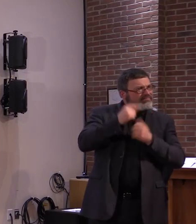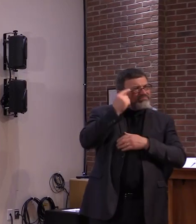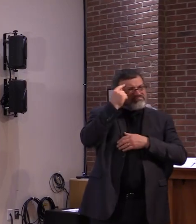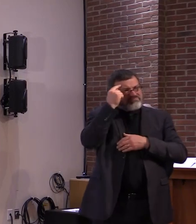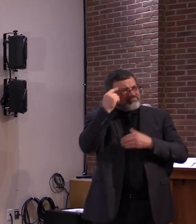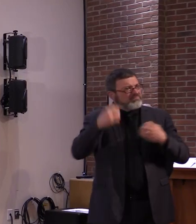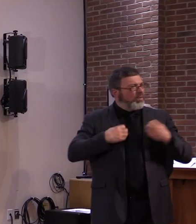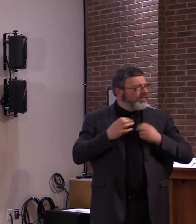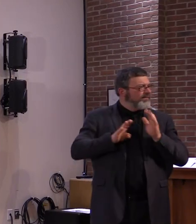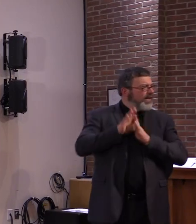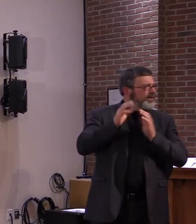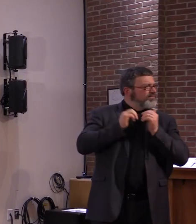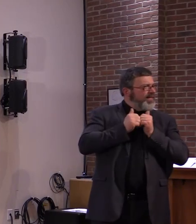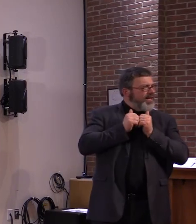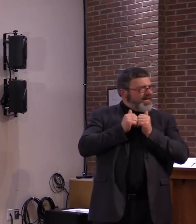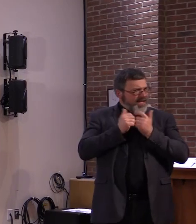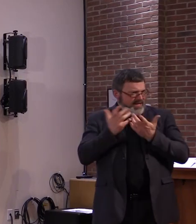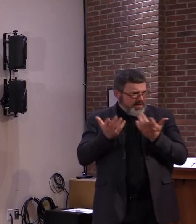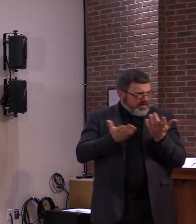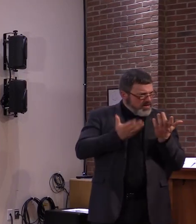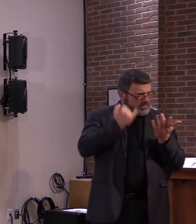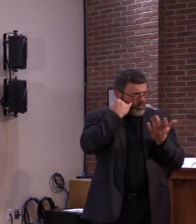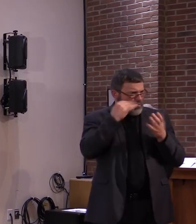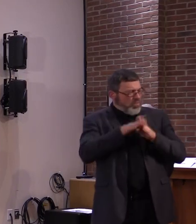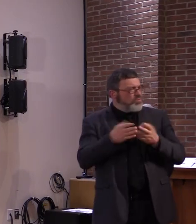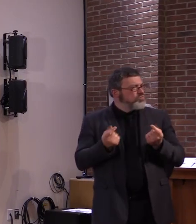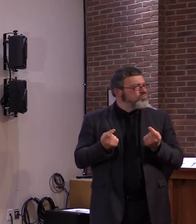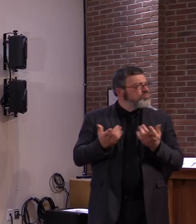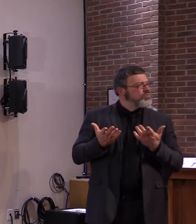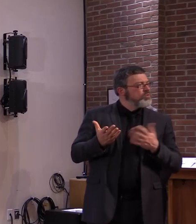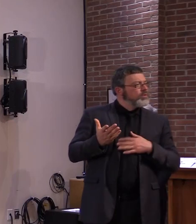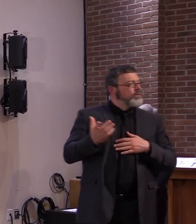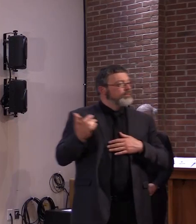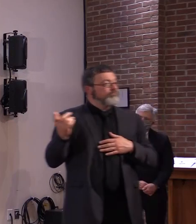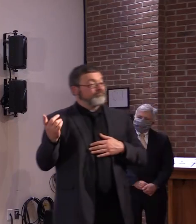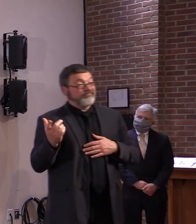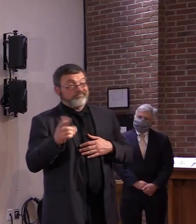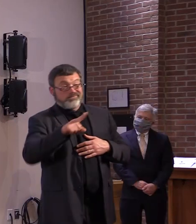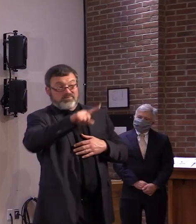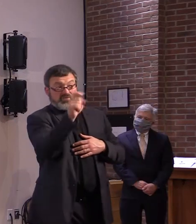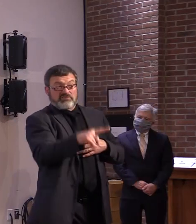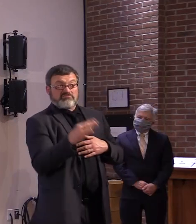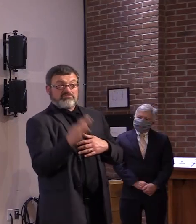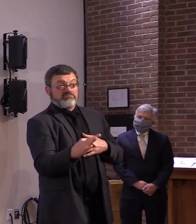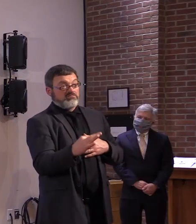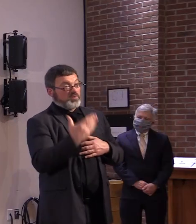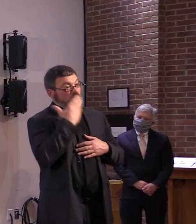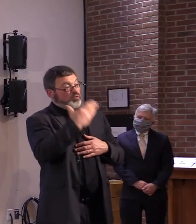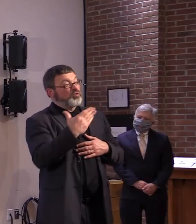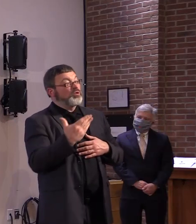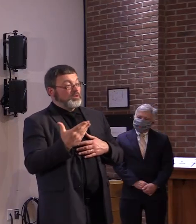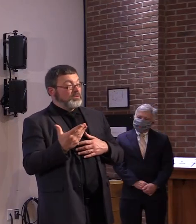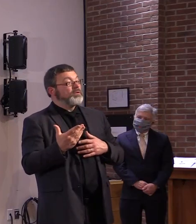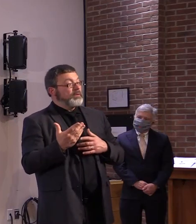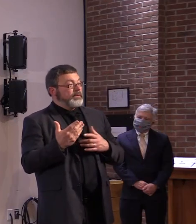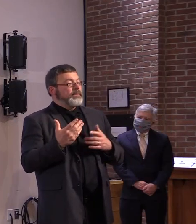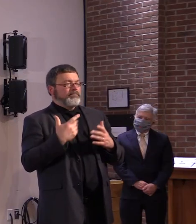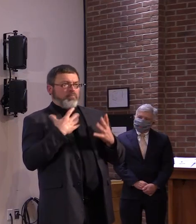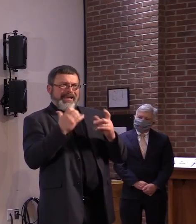Yeah, that's a great question, and I'd have to defer to someone else about a statewide response. I do just want to remind folks that your